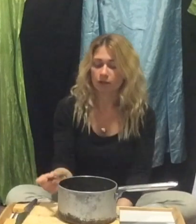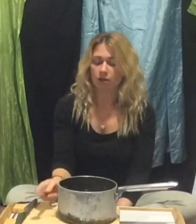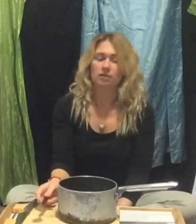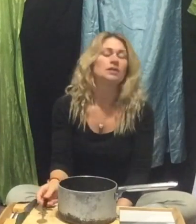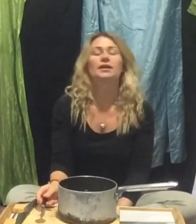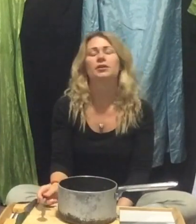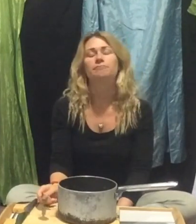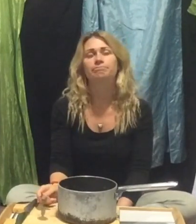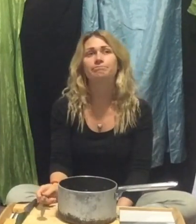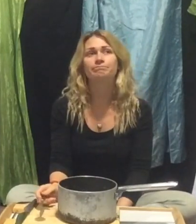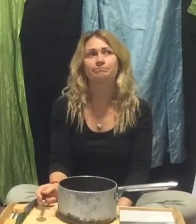He said,